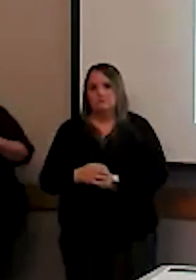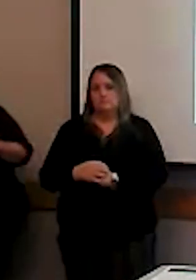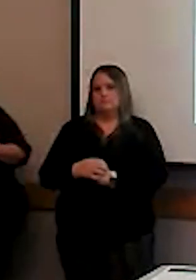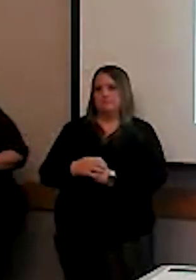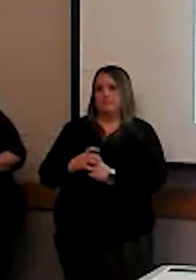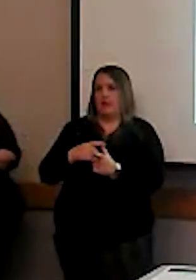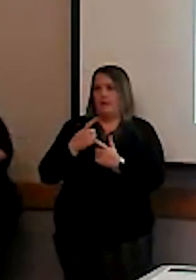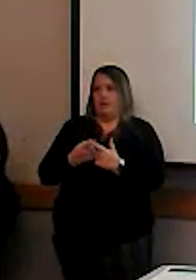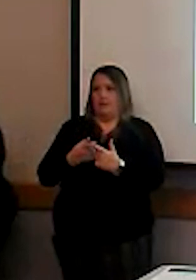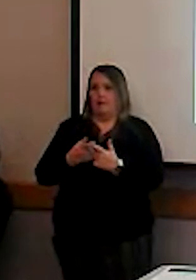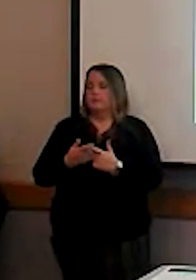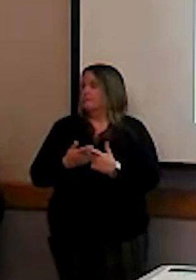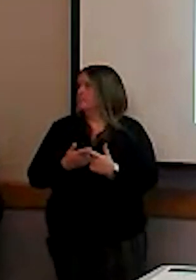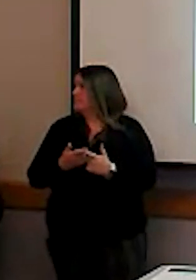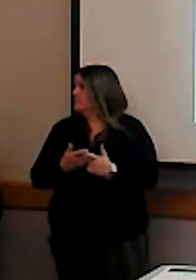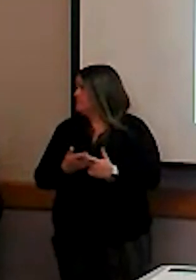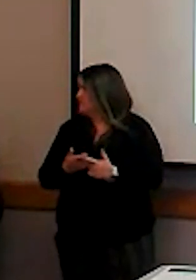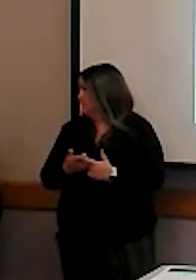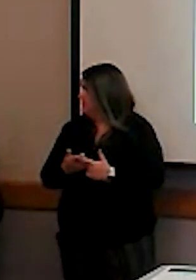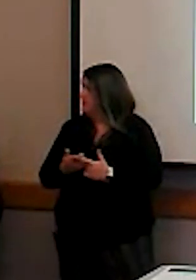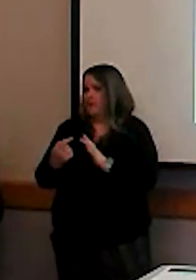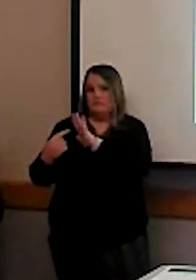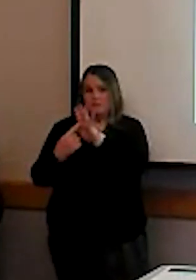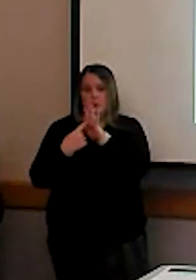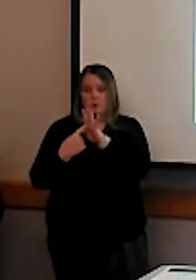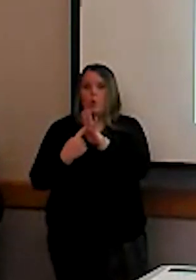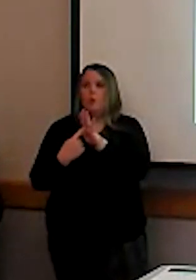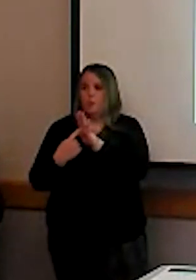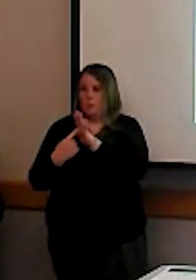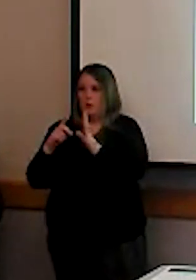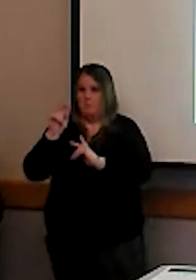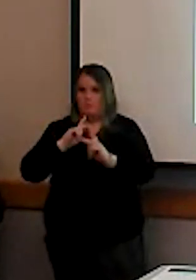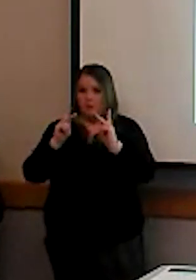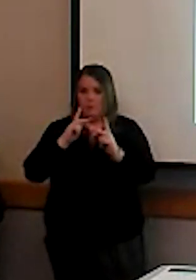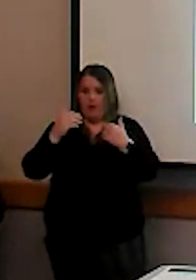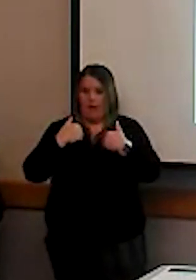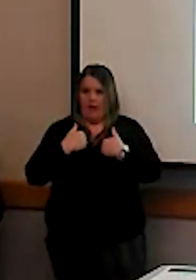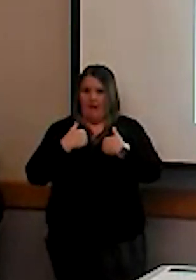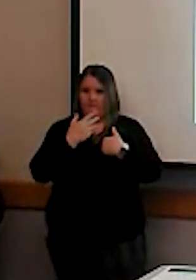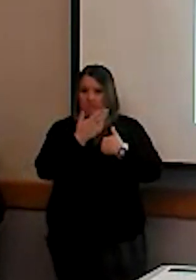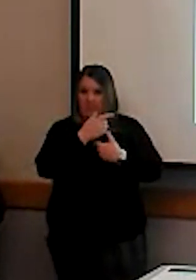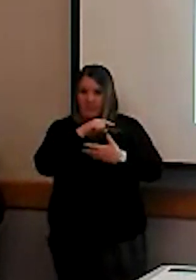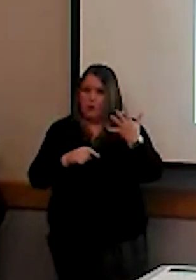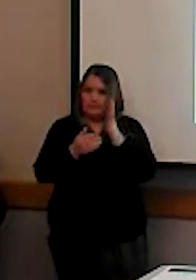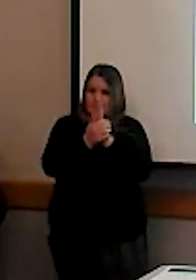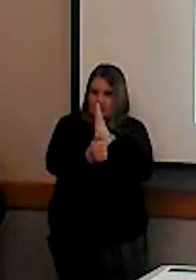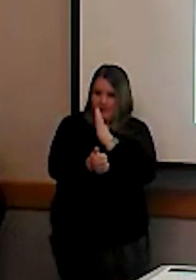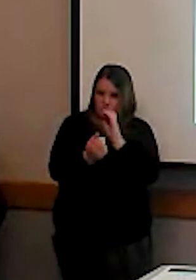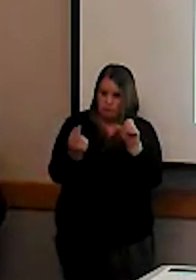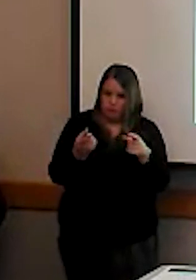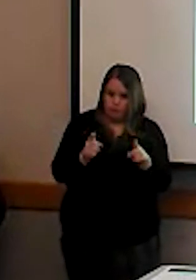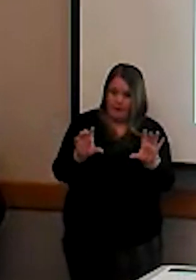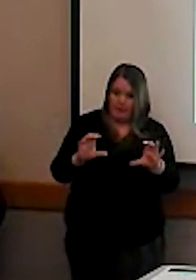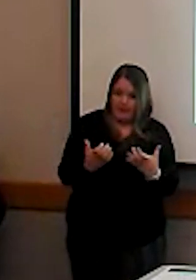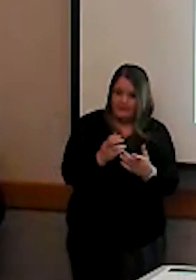And then it's been shown that people carry these things into their daily lives.